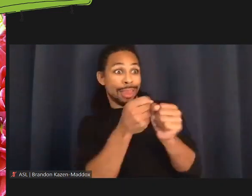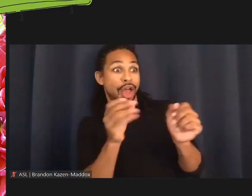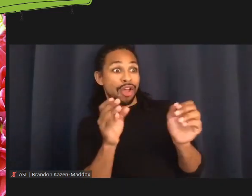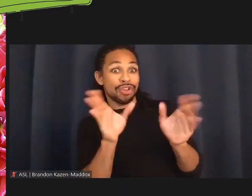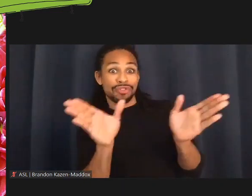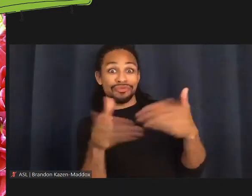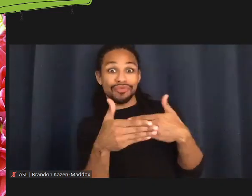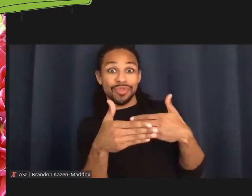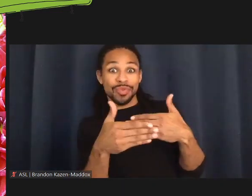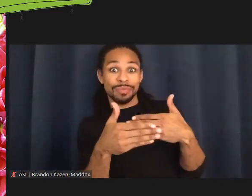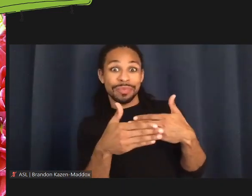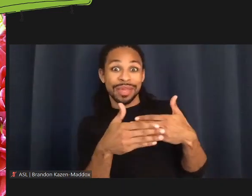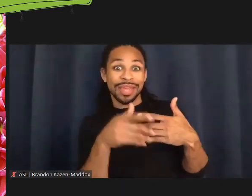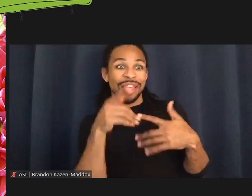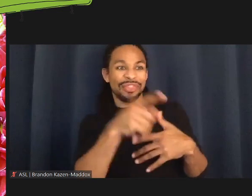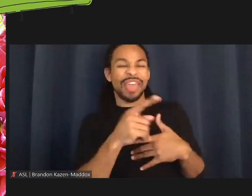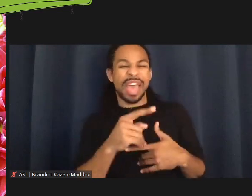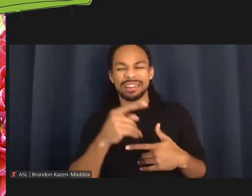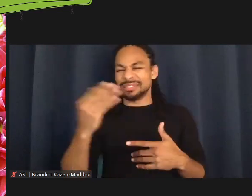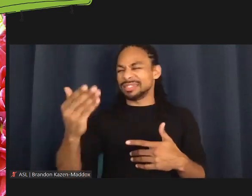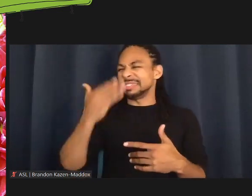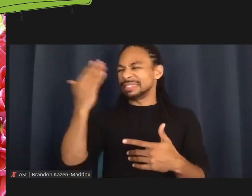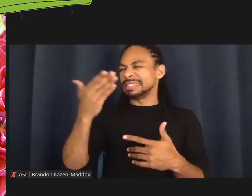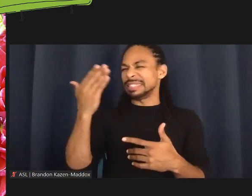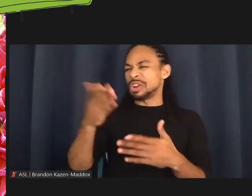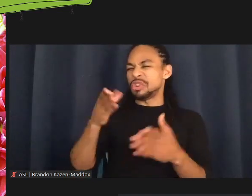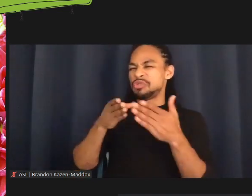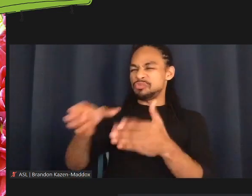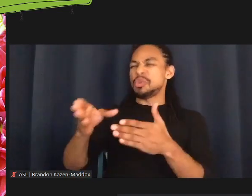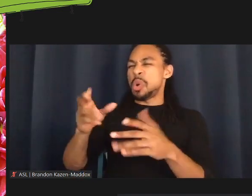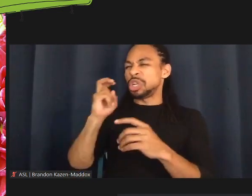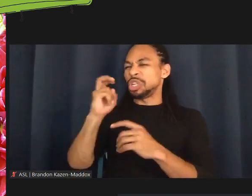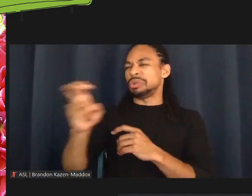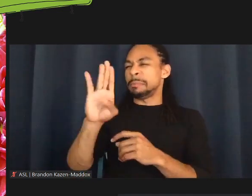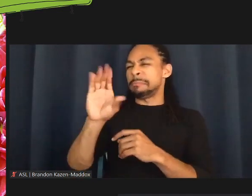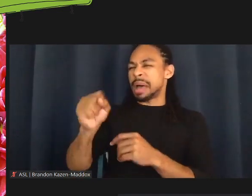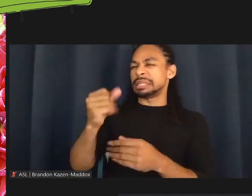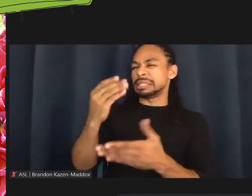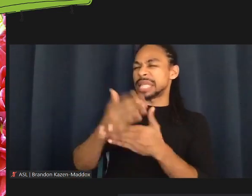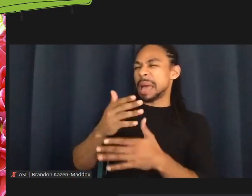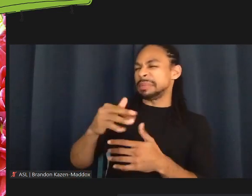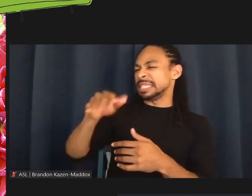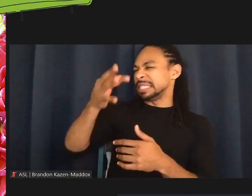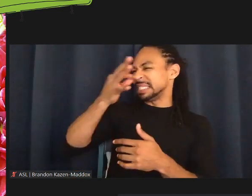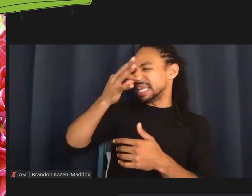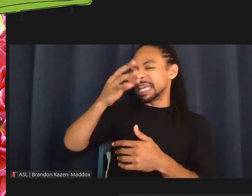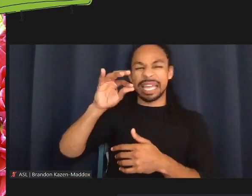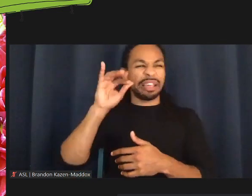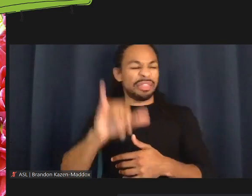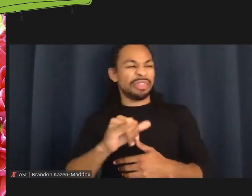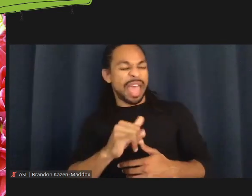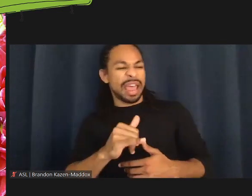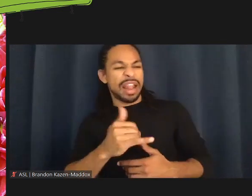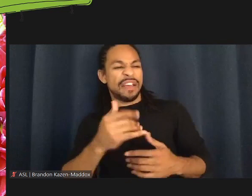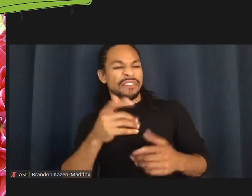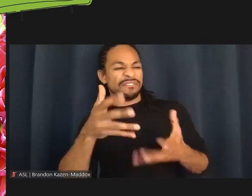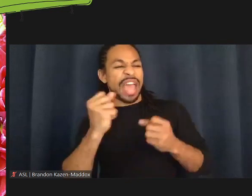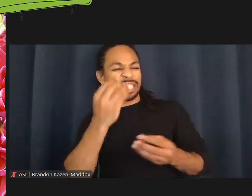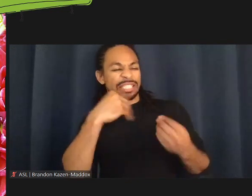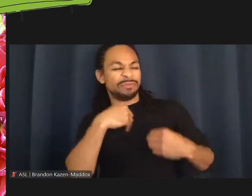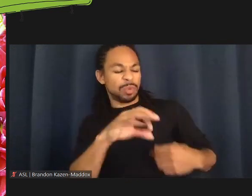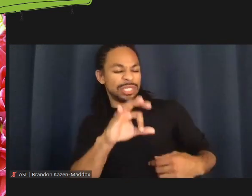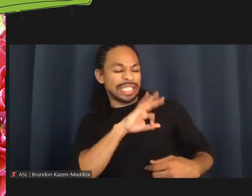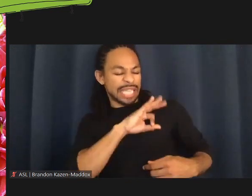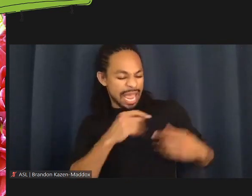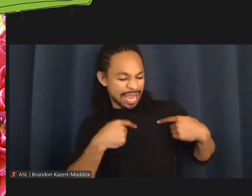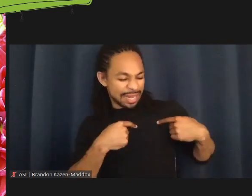trip bus stop stink, that fast food restaurant stain on your shirt. Forgive me. We know how this story